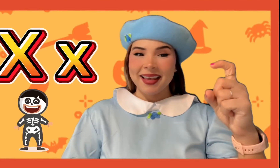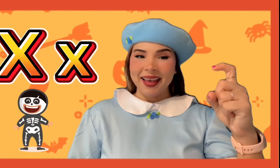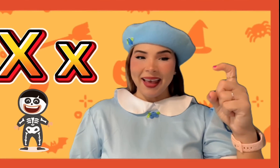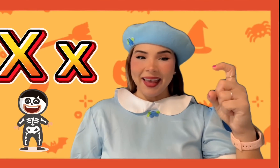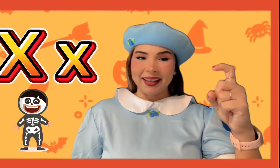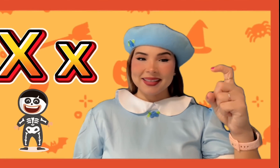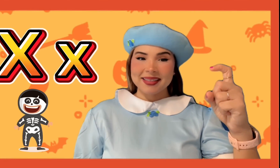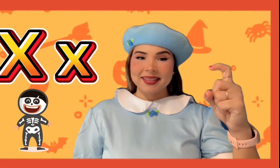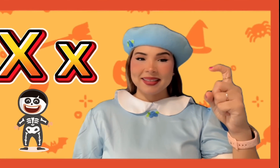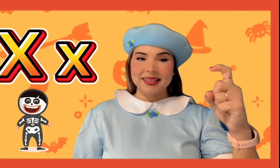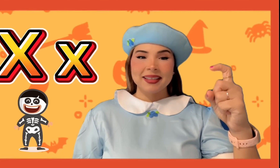X,